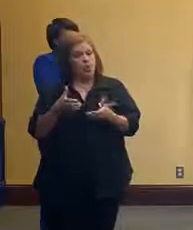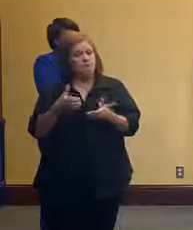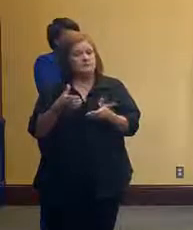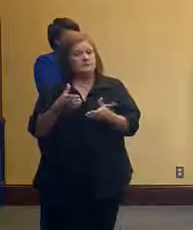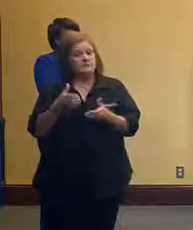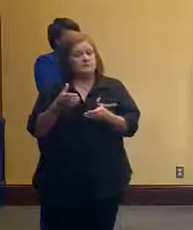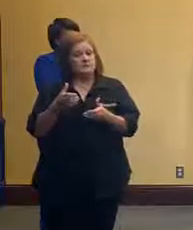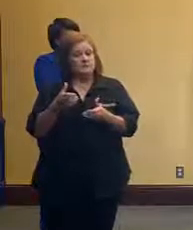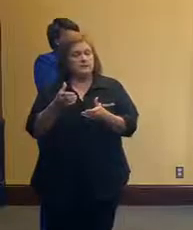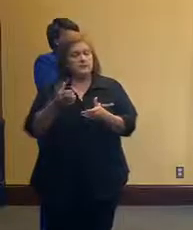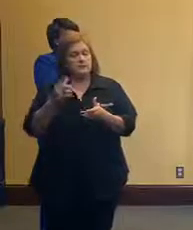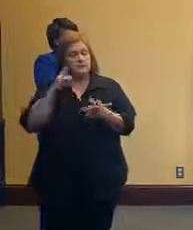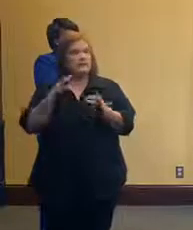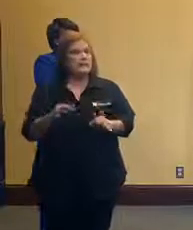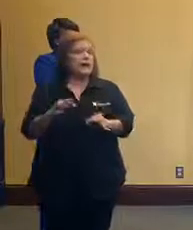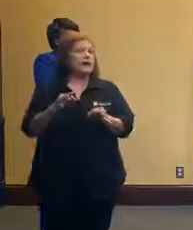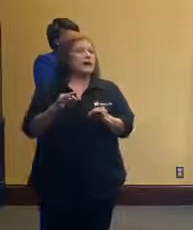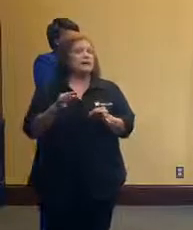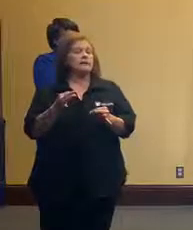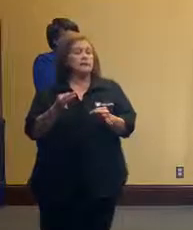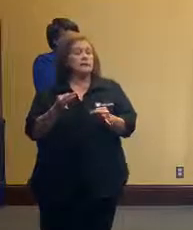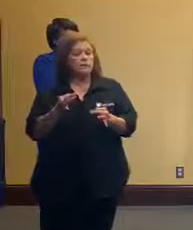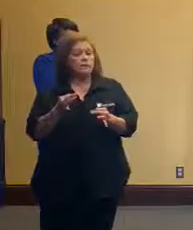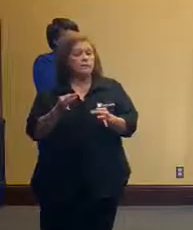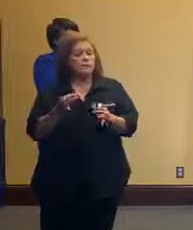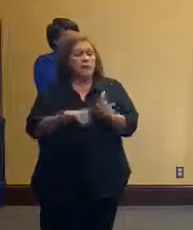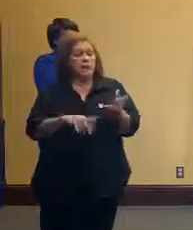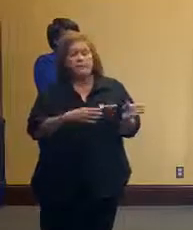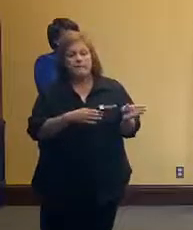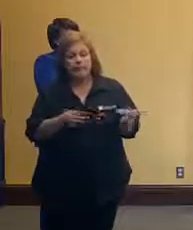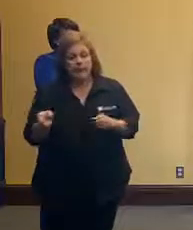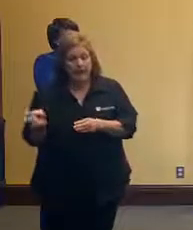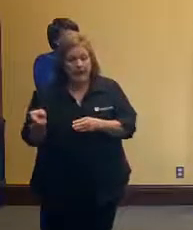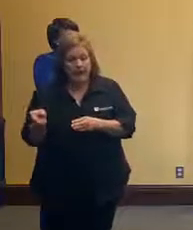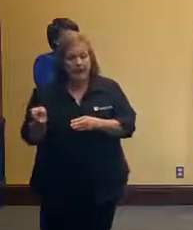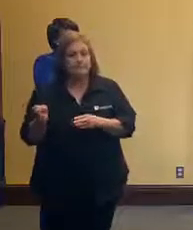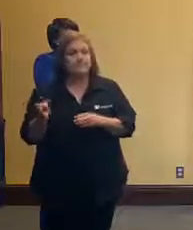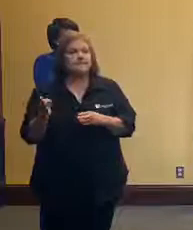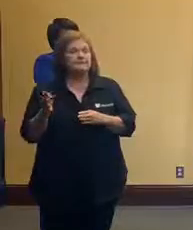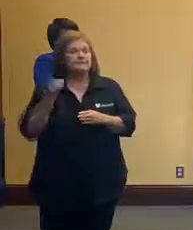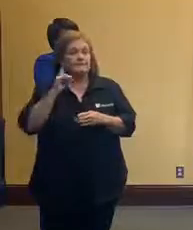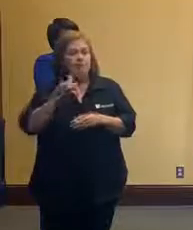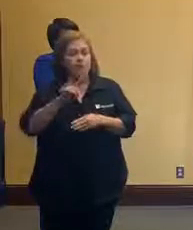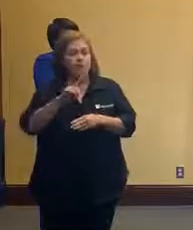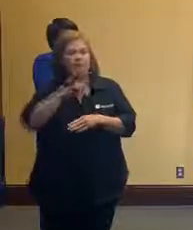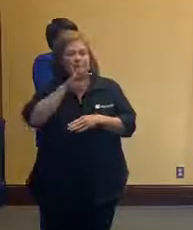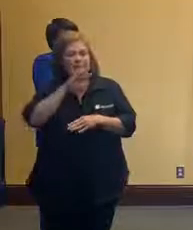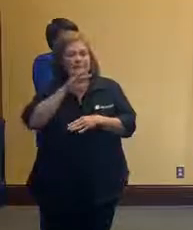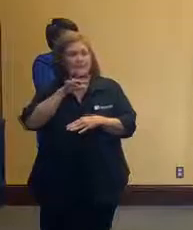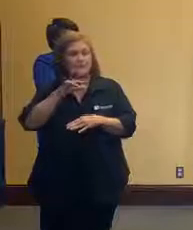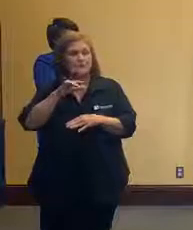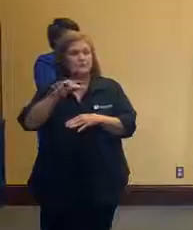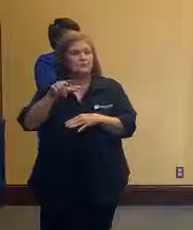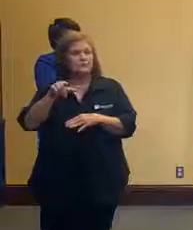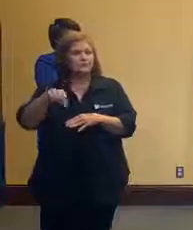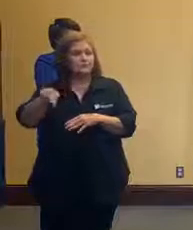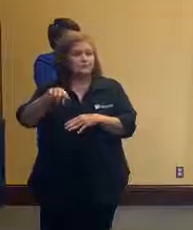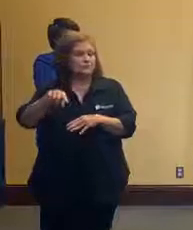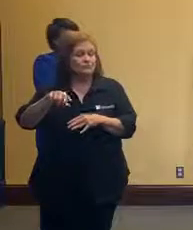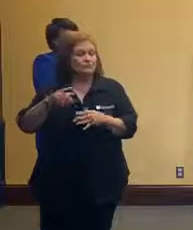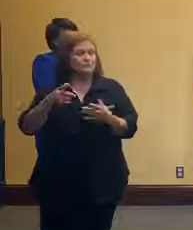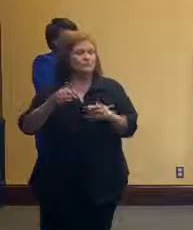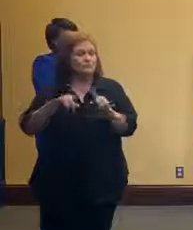in what ultimate decisions come out, and it'll be a process certainly, but there is some unique